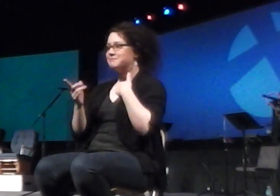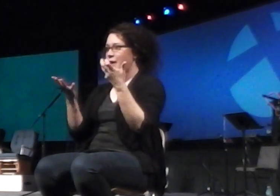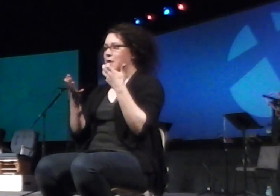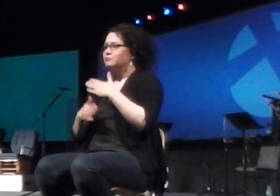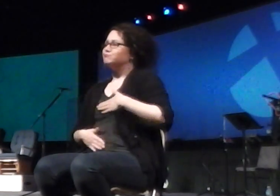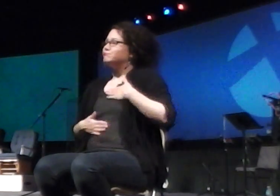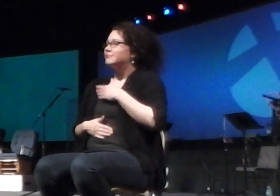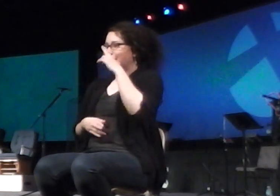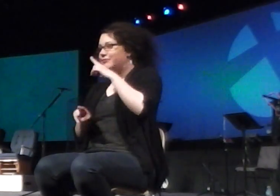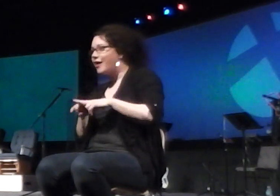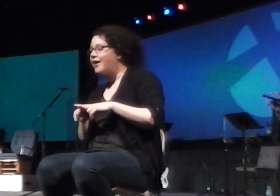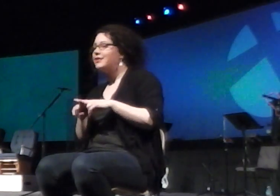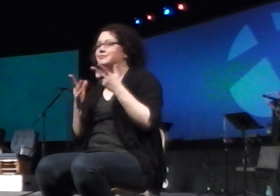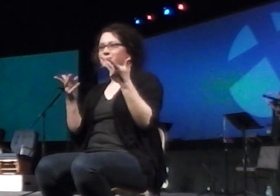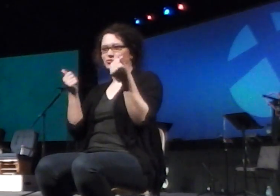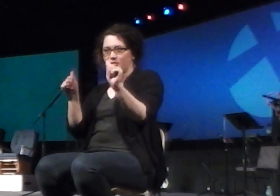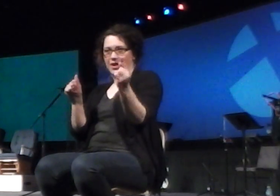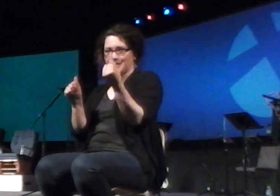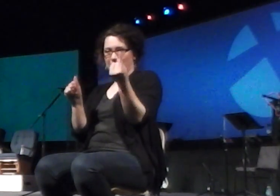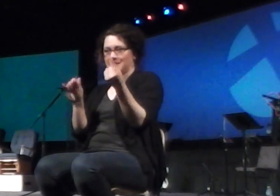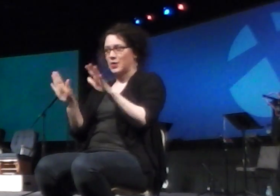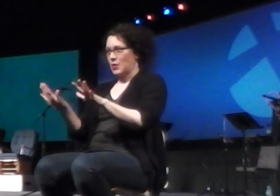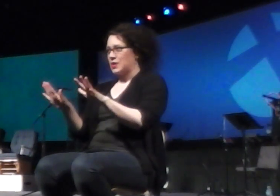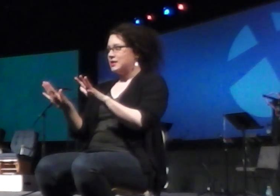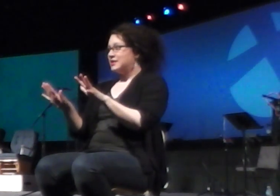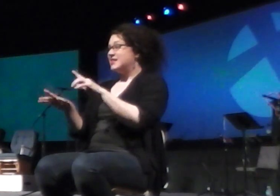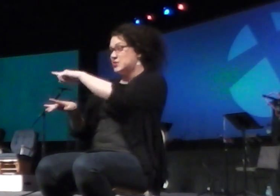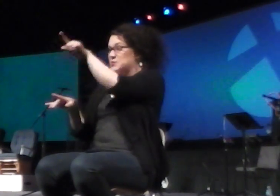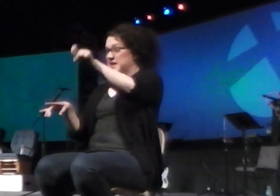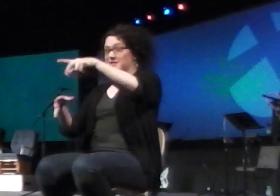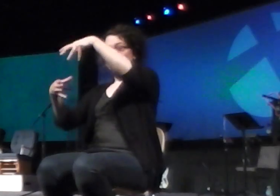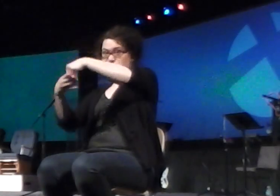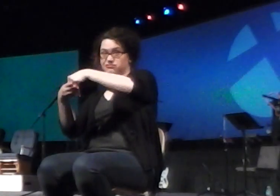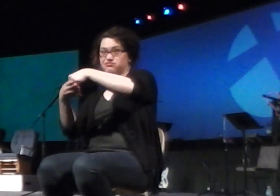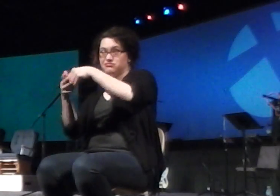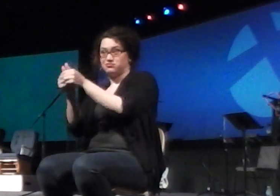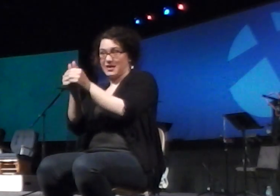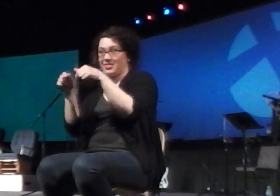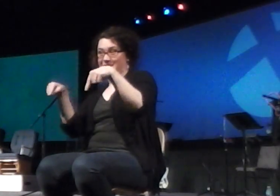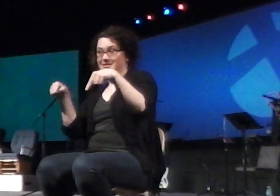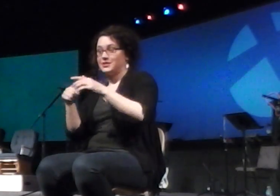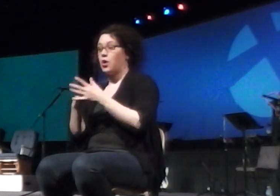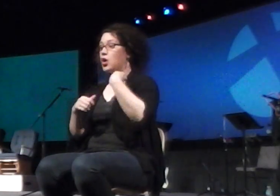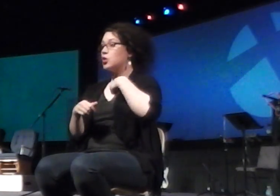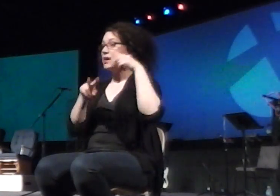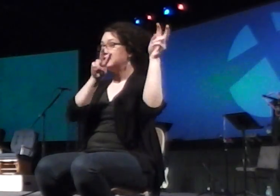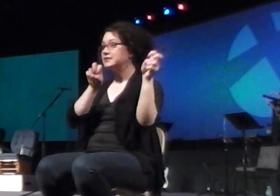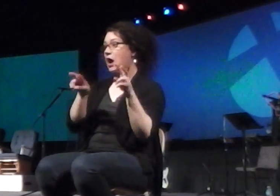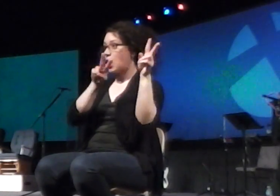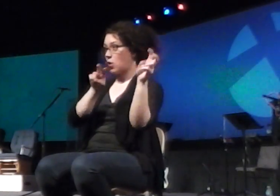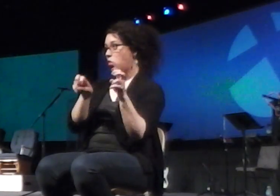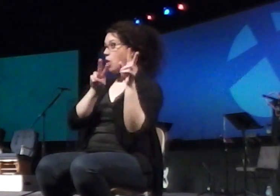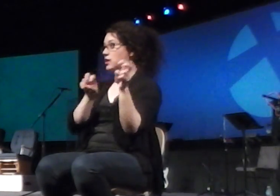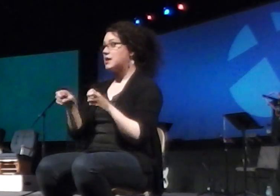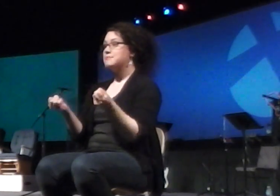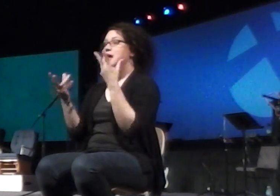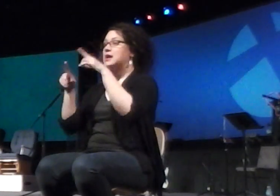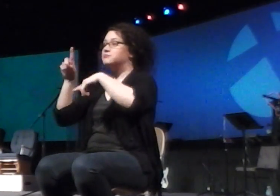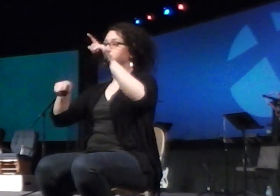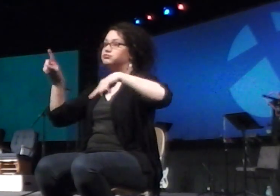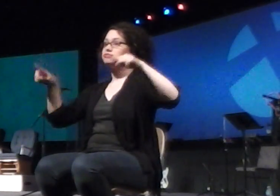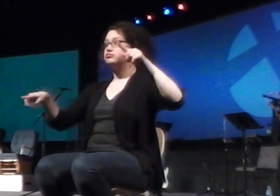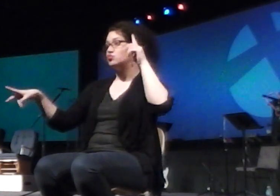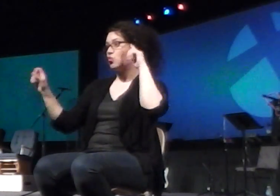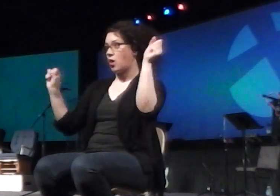morning. So this is going to require a little bit of crowd participation. But we downloaded several different high-pitched